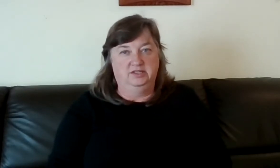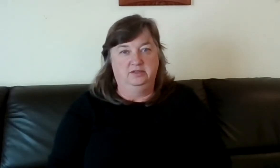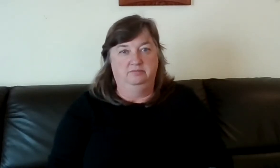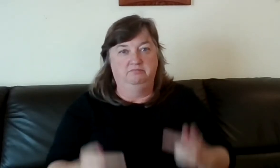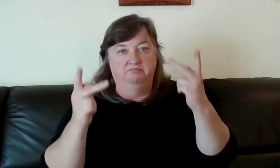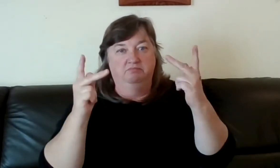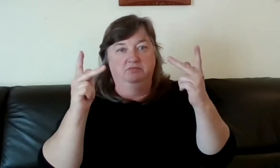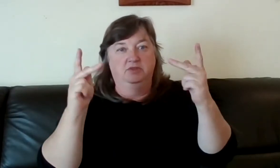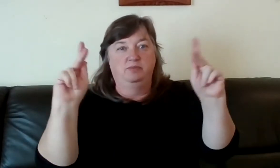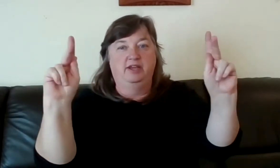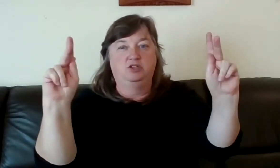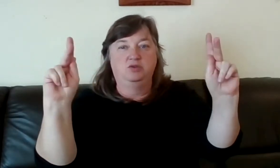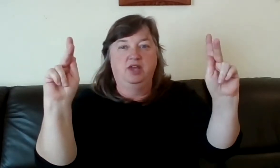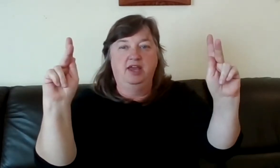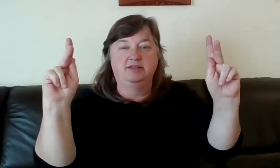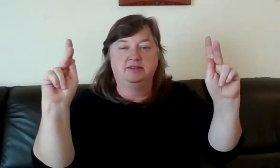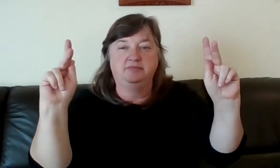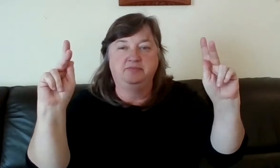Worse is you make two Ks